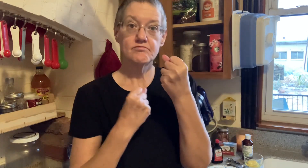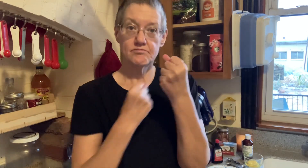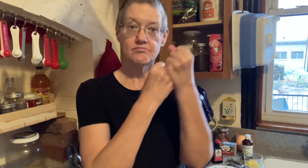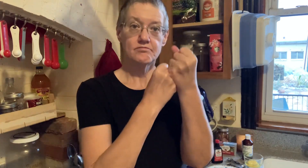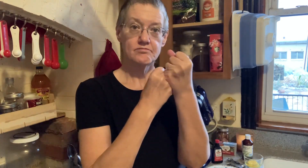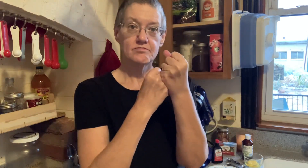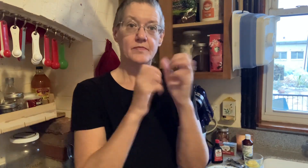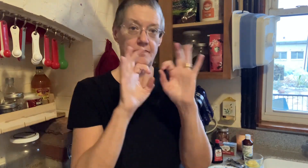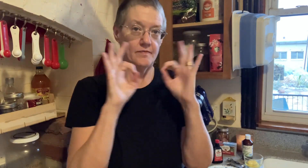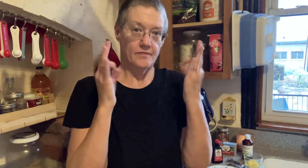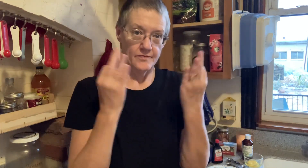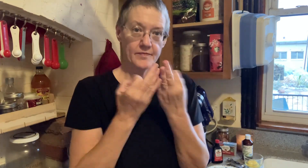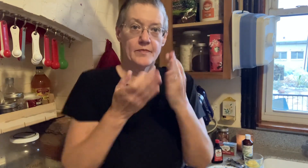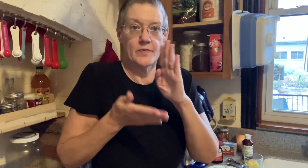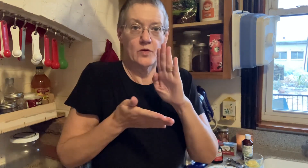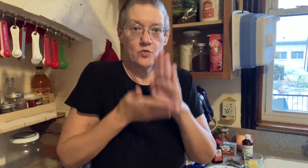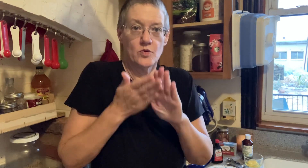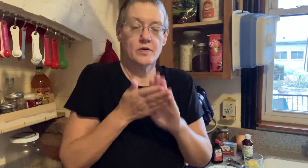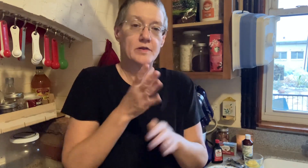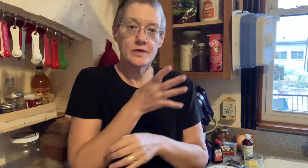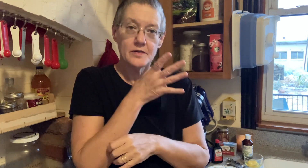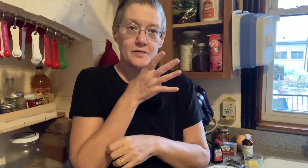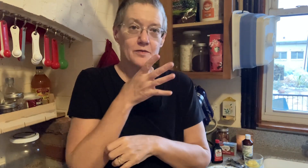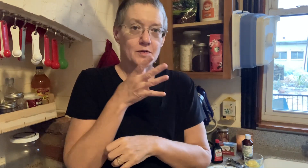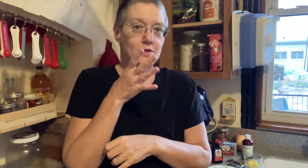it supports family farms.